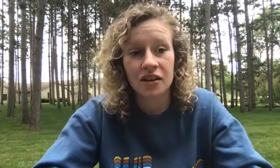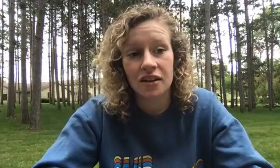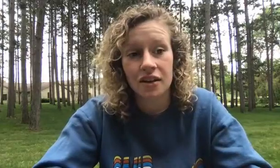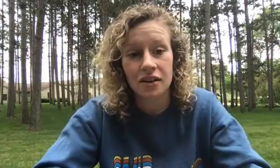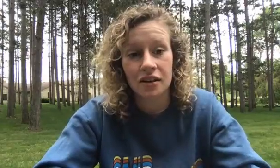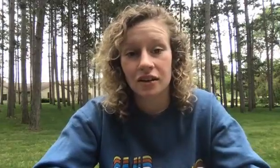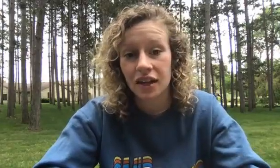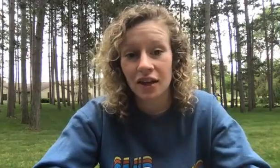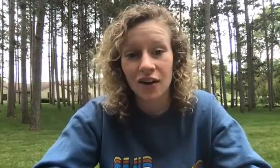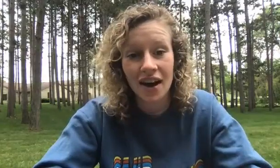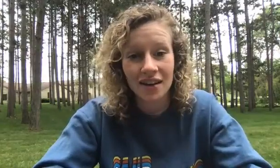at